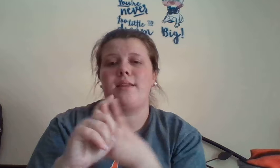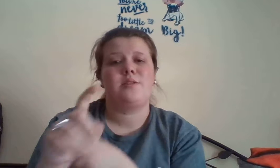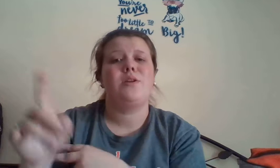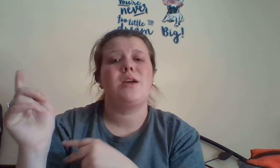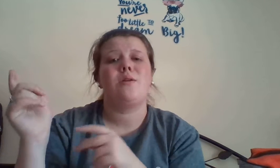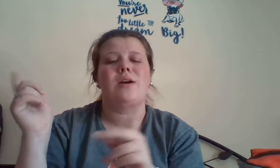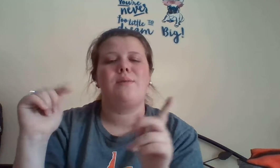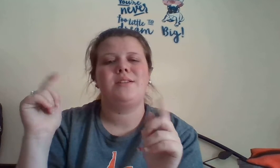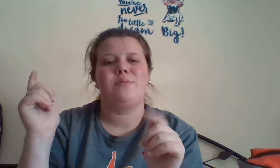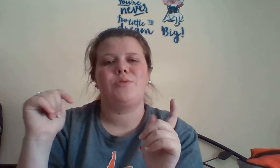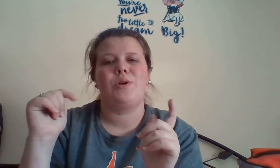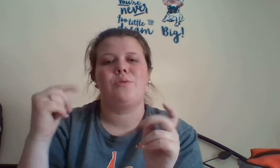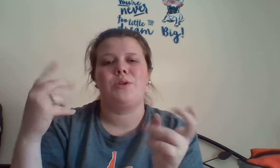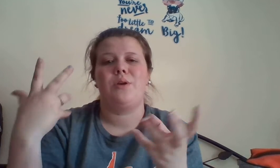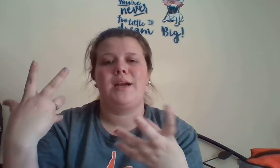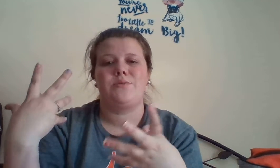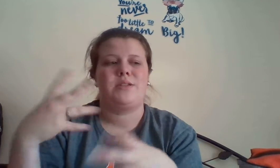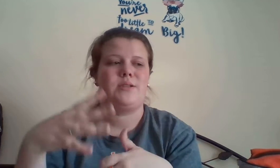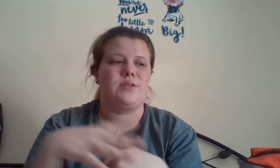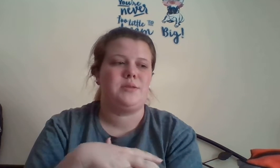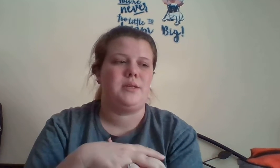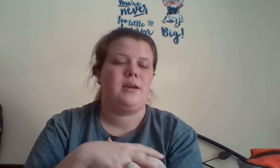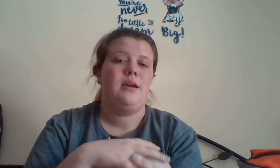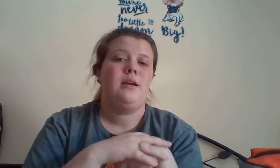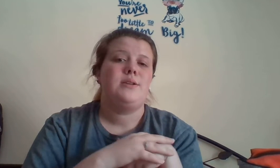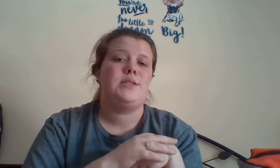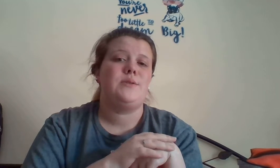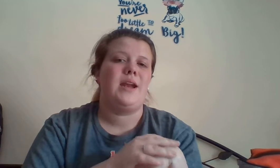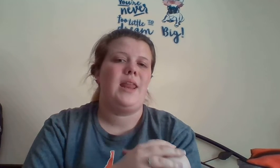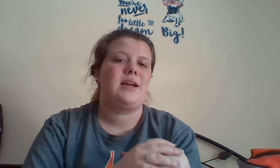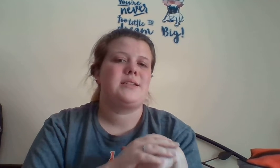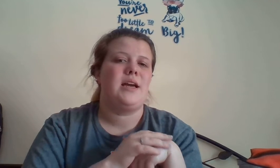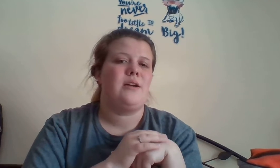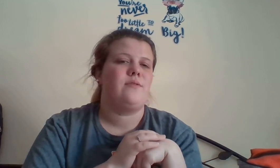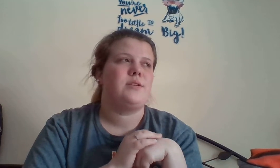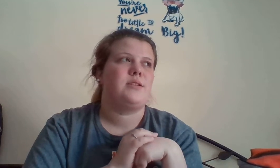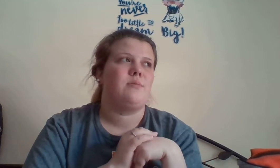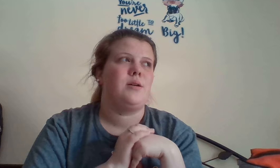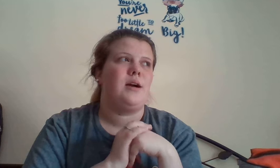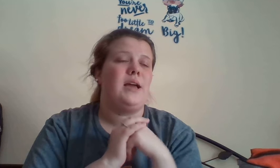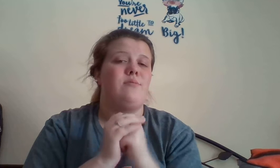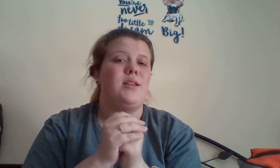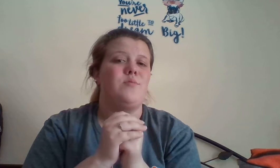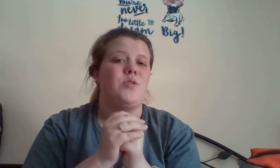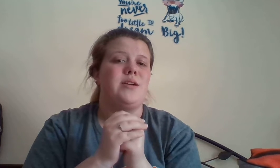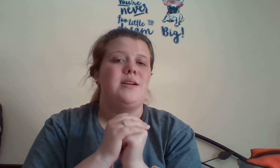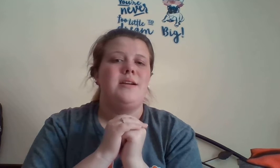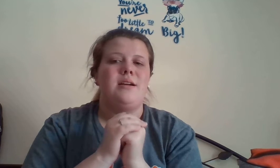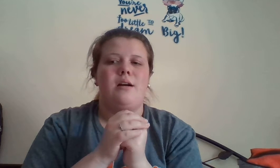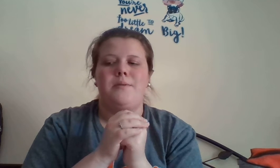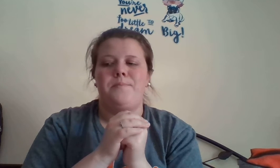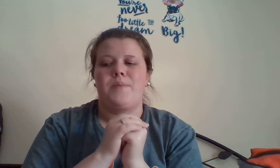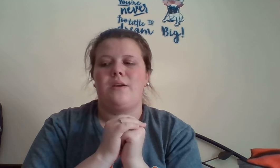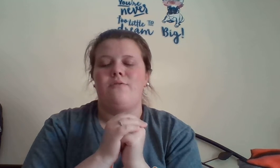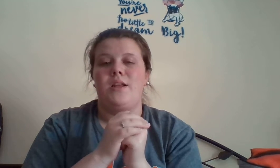this video, comment down below what you guys want to see me do next. I have many more